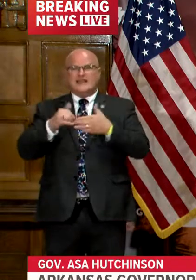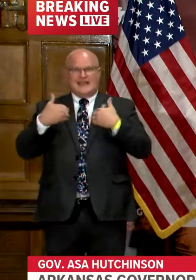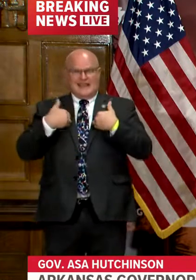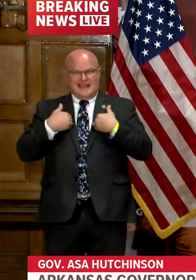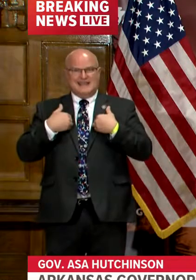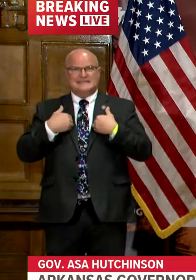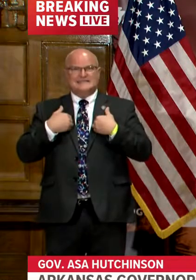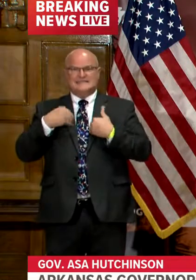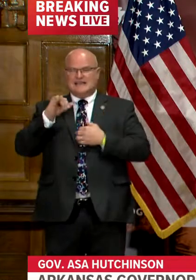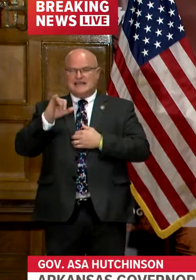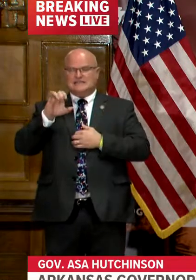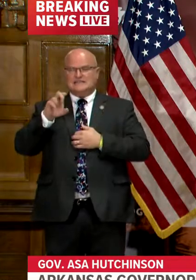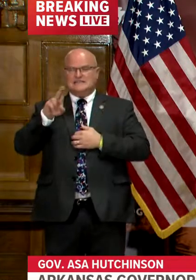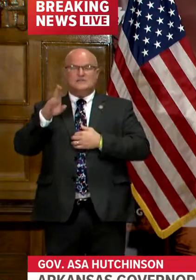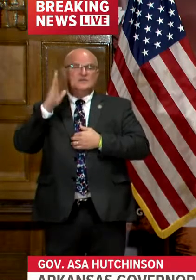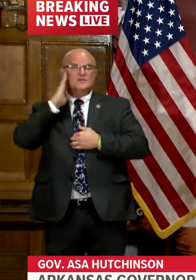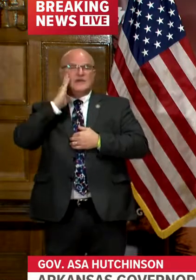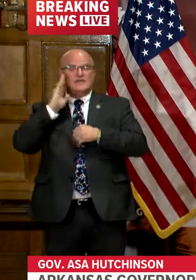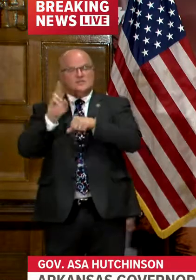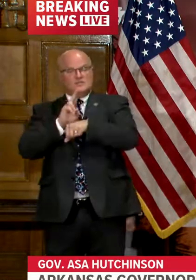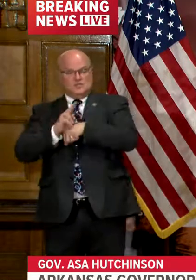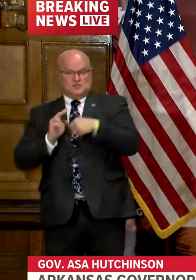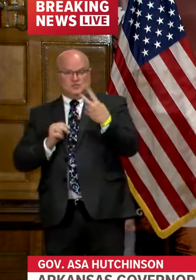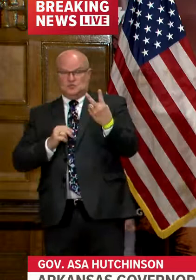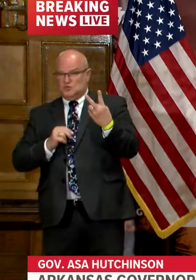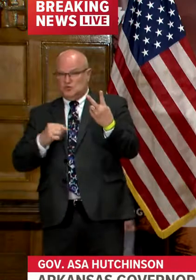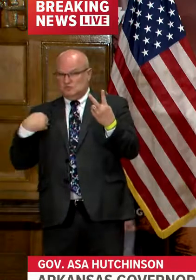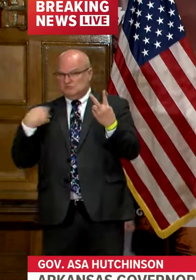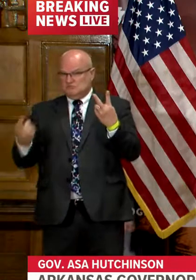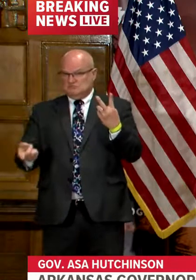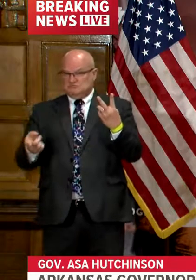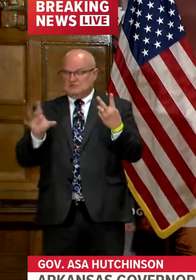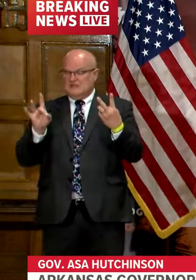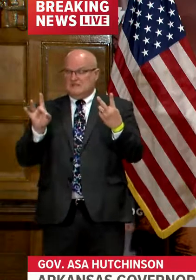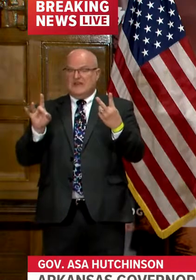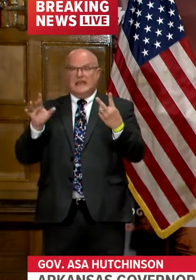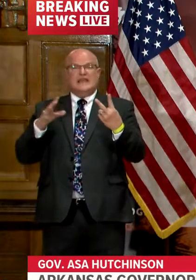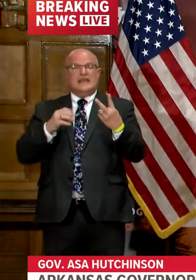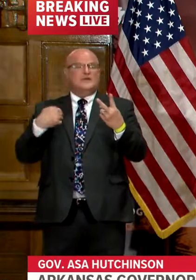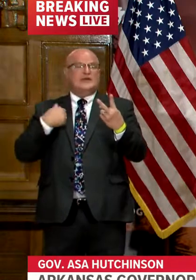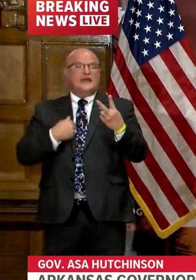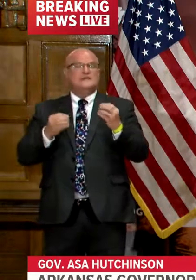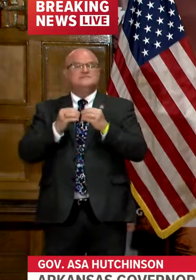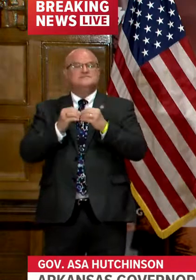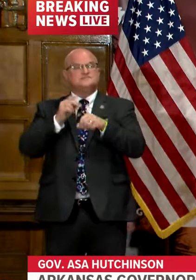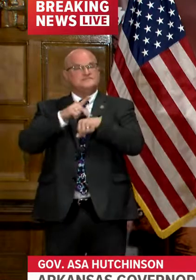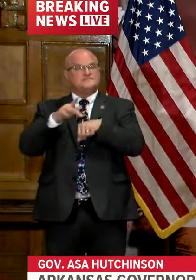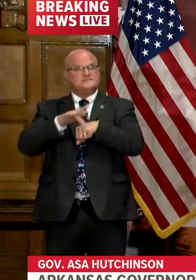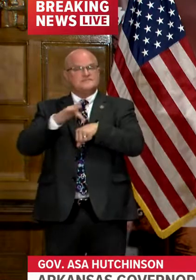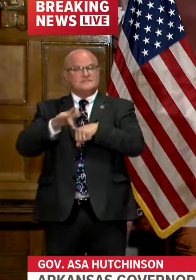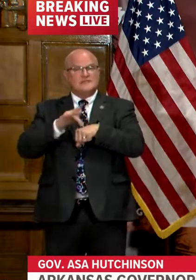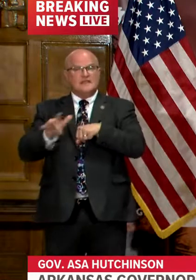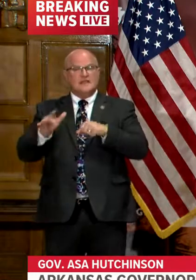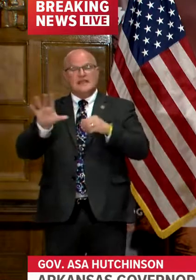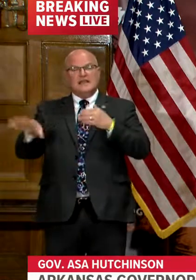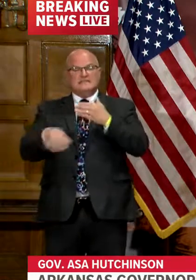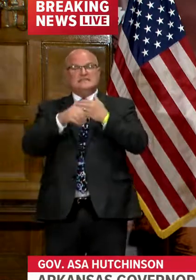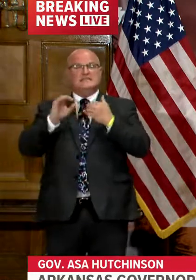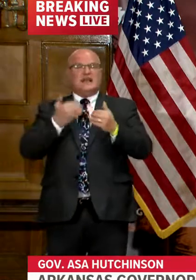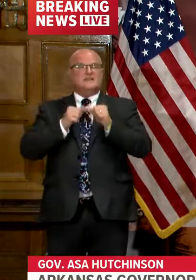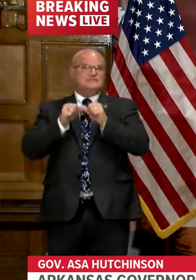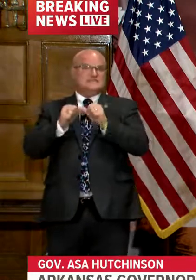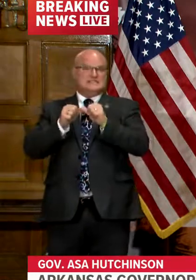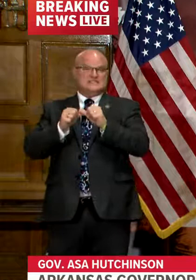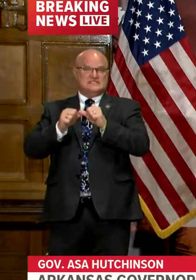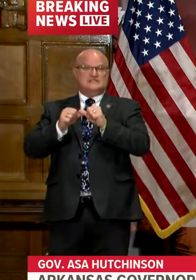has ICU beds. We've only utilized 2 there, and so we have more space that's there in addition to our